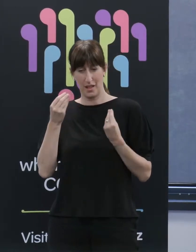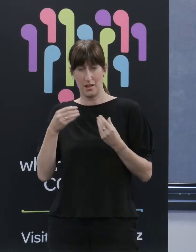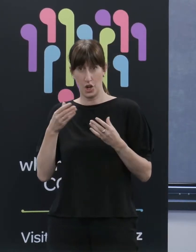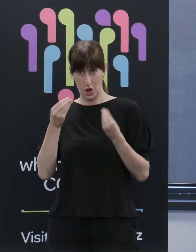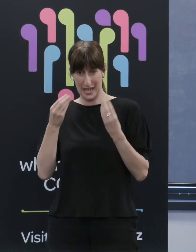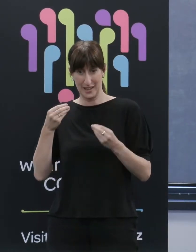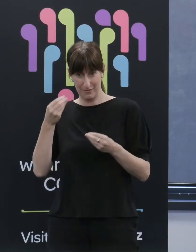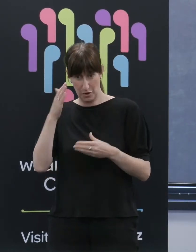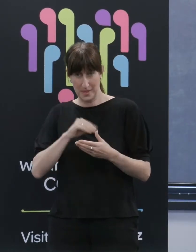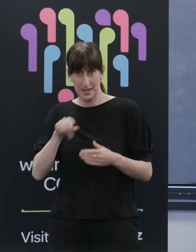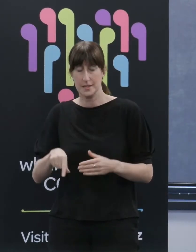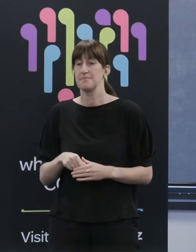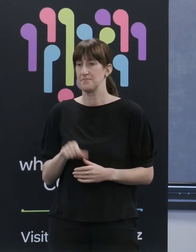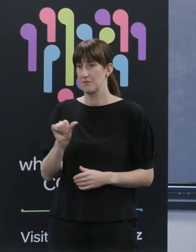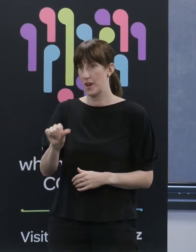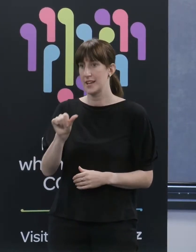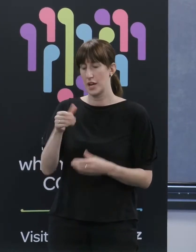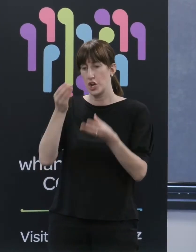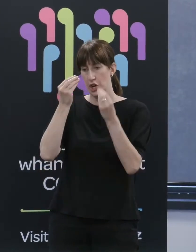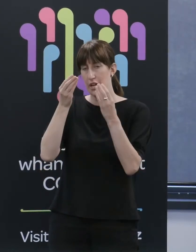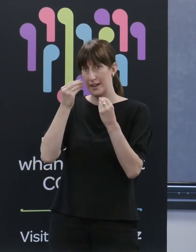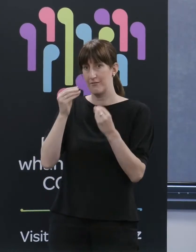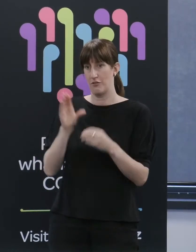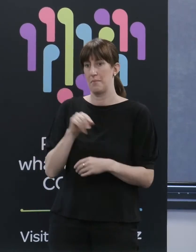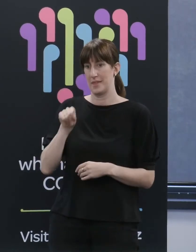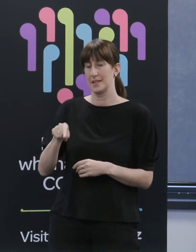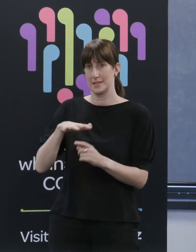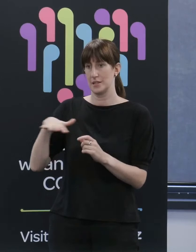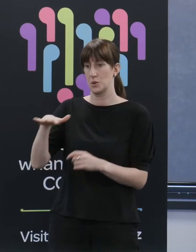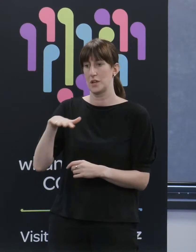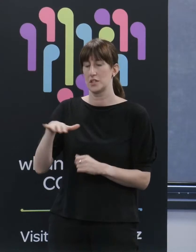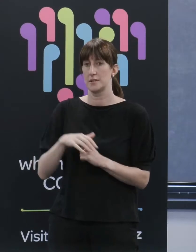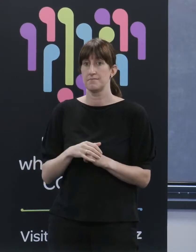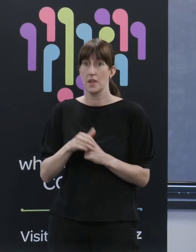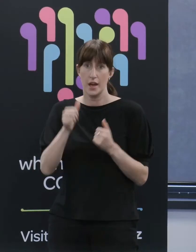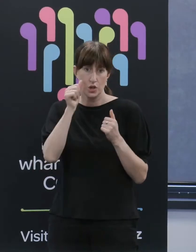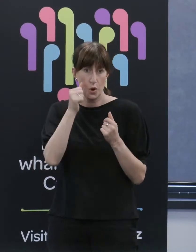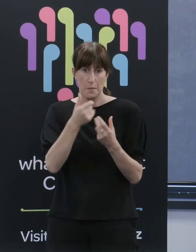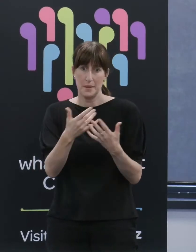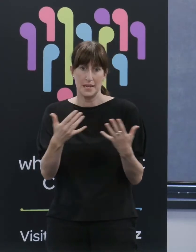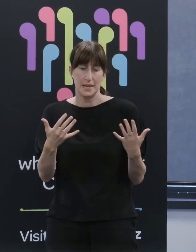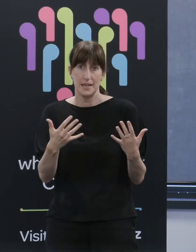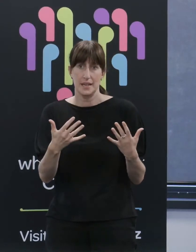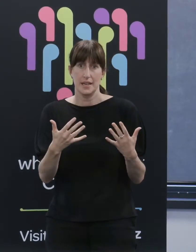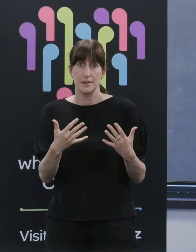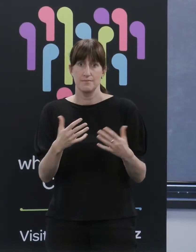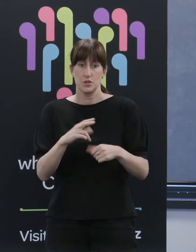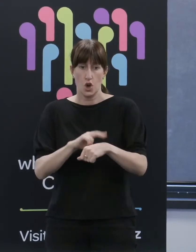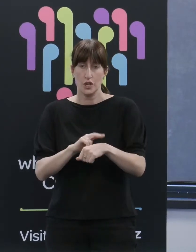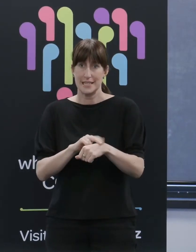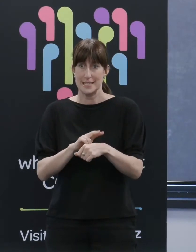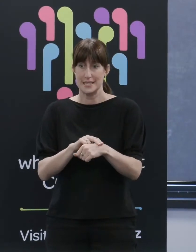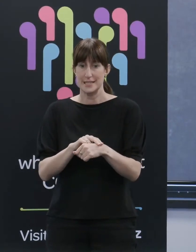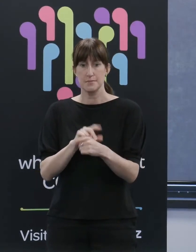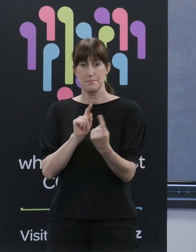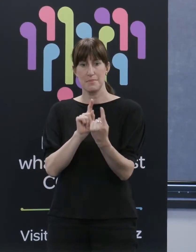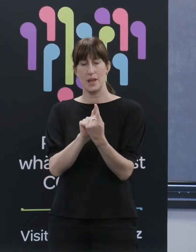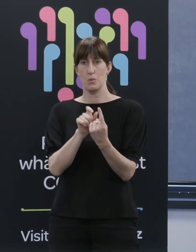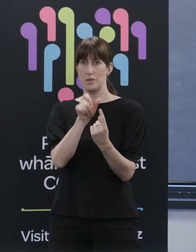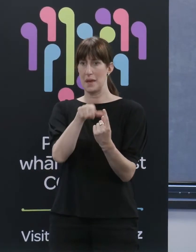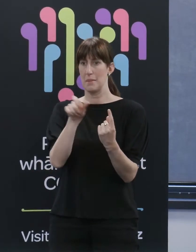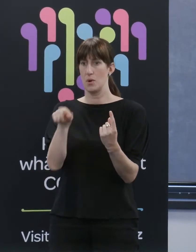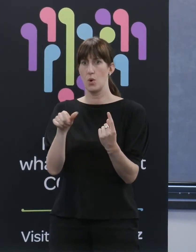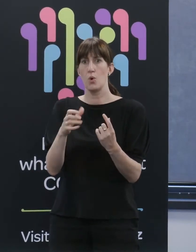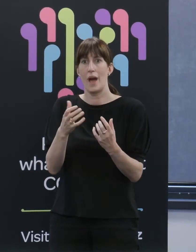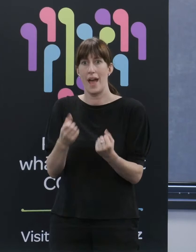Exactly, it's a learning experience, and what I would say is I know a number of clinicians around the country have been seeing people with these symptoms post, and